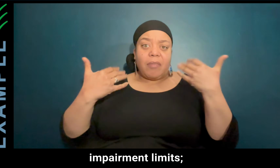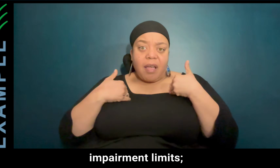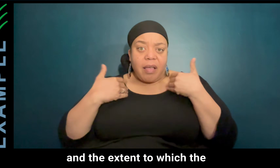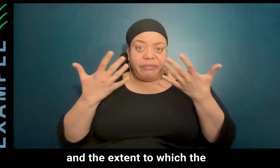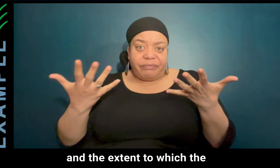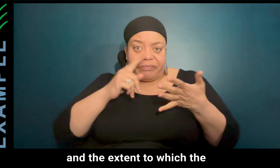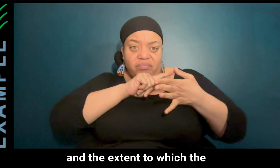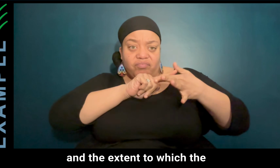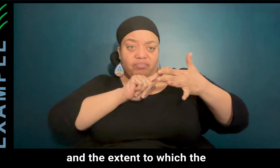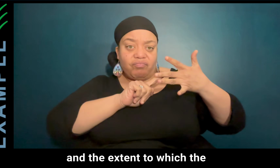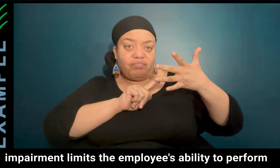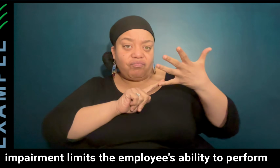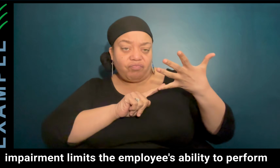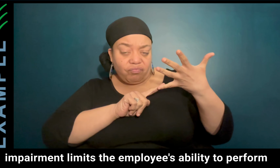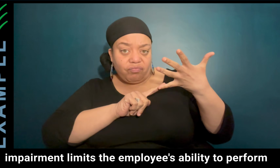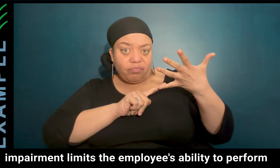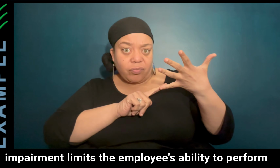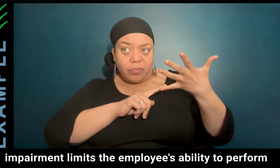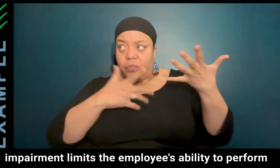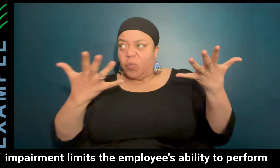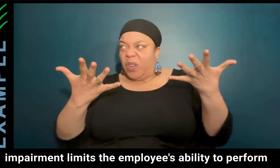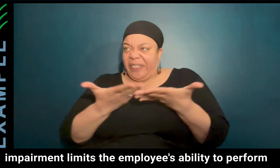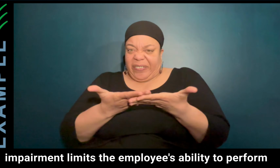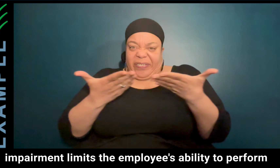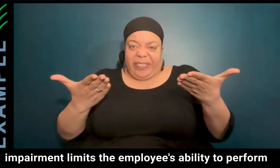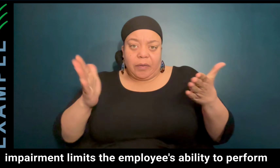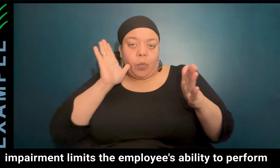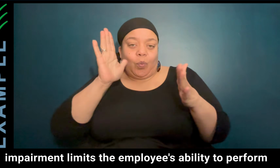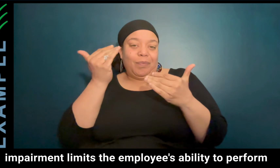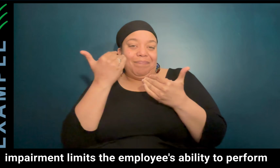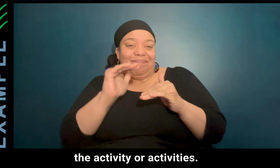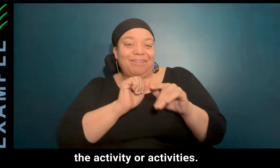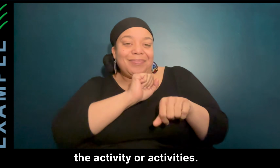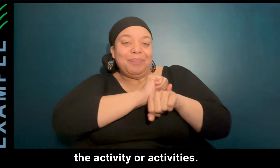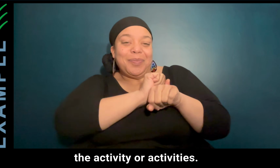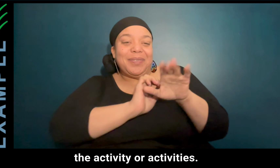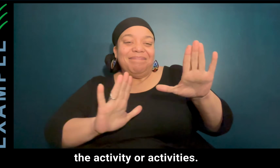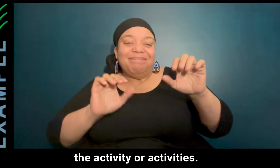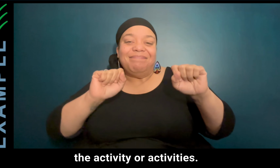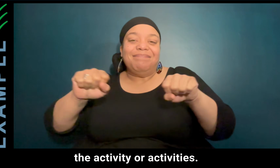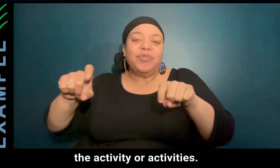And the extent to which the impairment limits the employee's ability to perform the activity or activities.